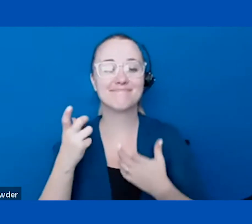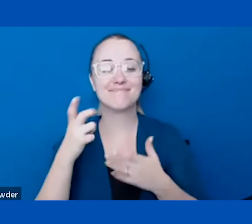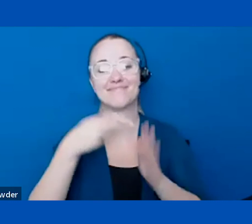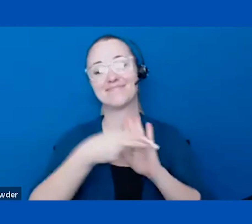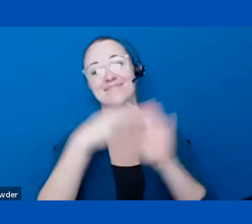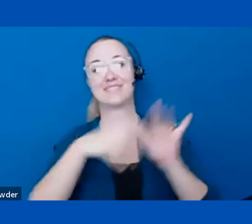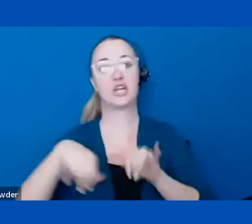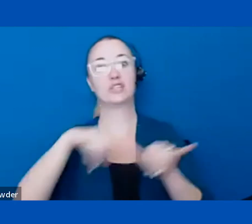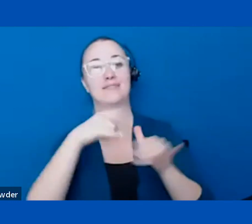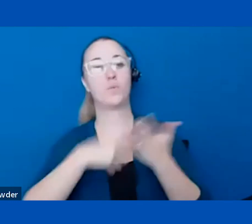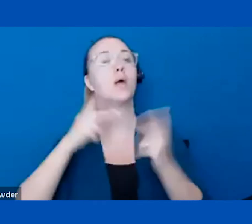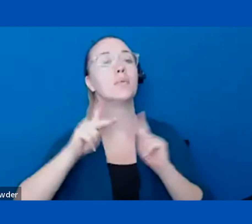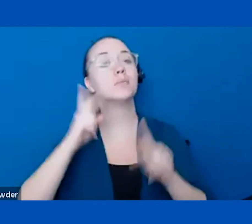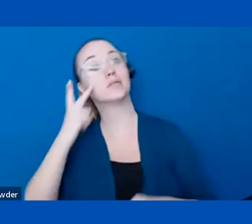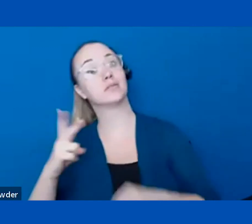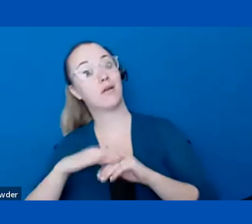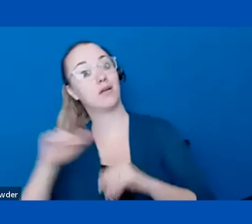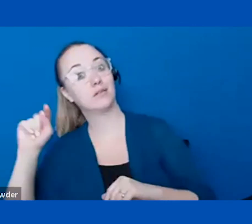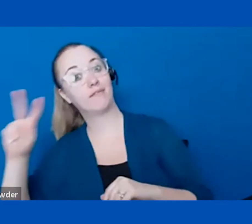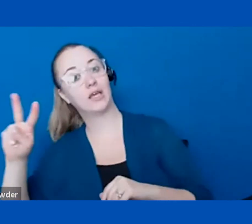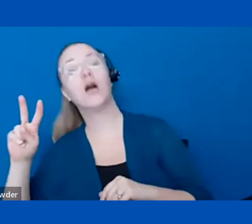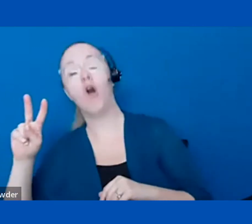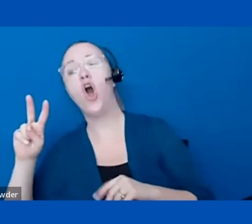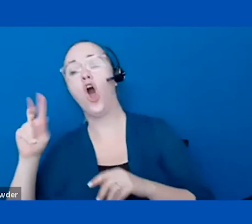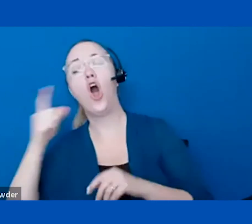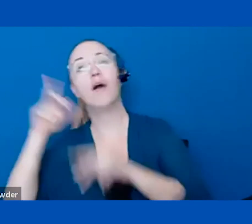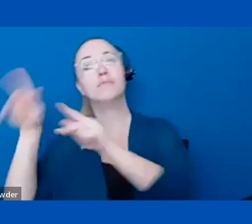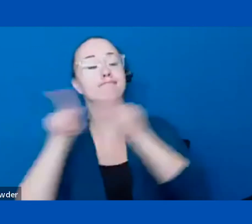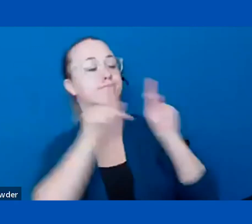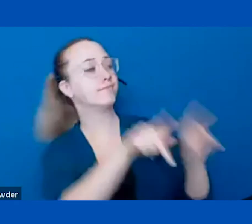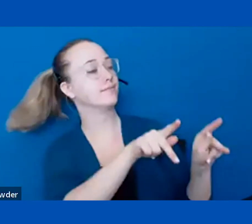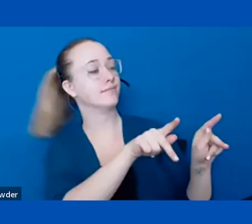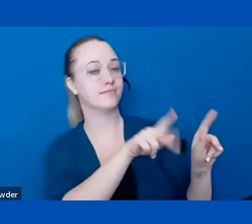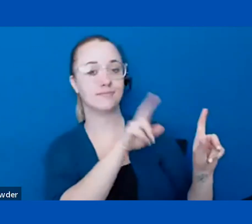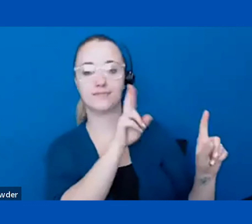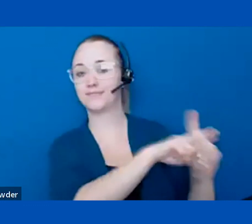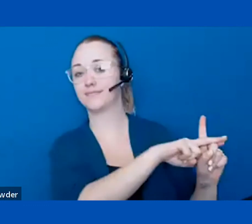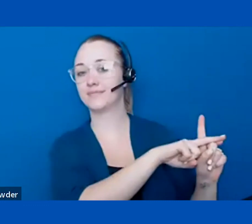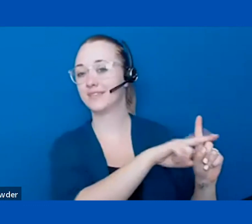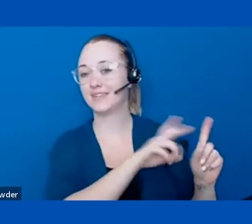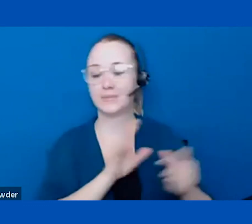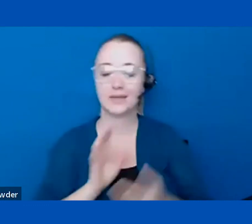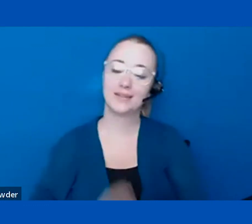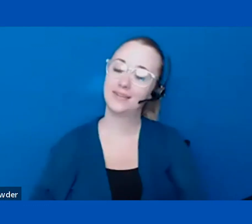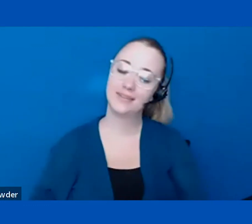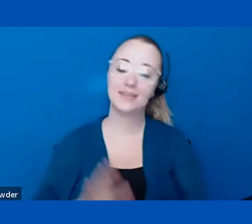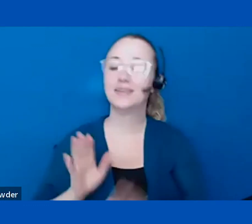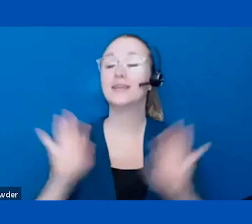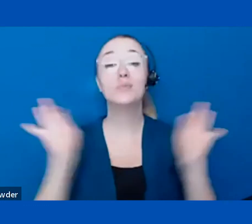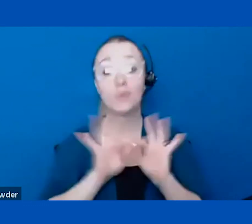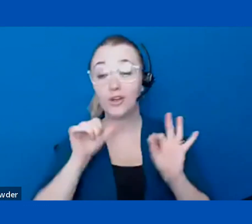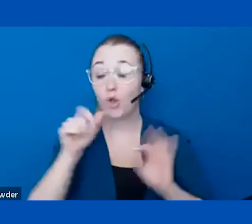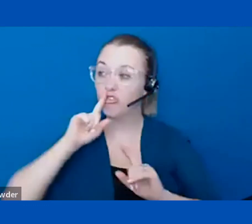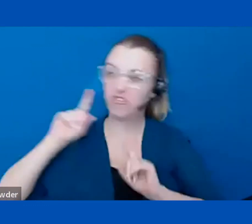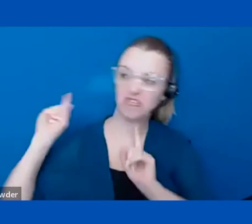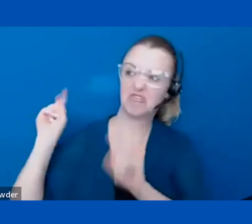people see on TV sometimes get put on us, and it's like, just don't react and make it positive if you